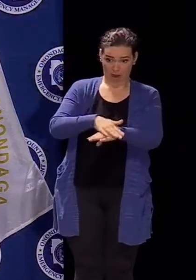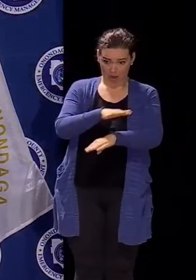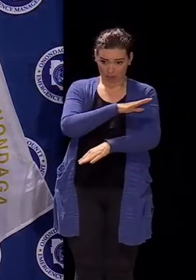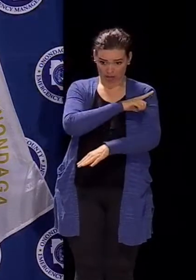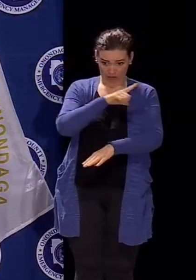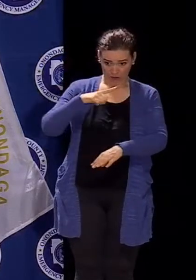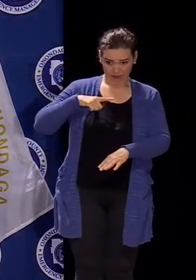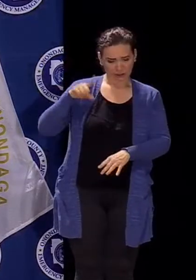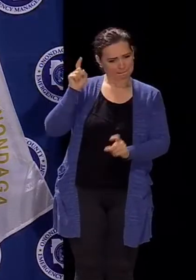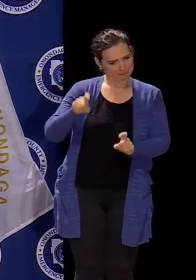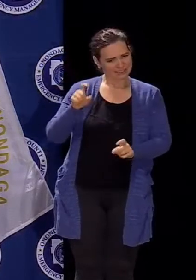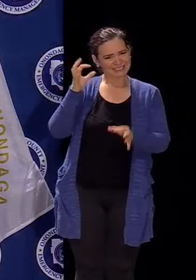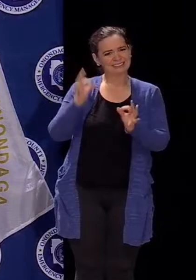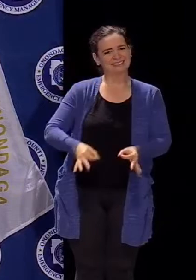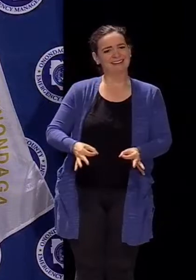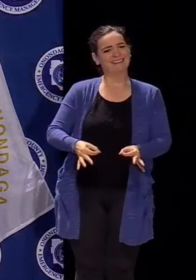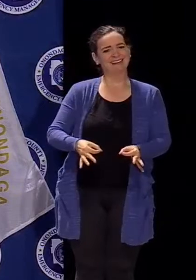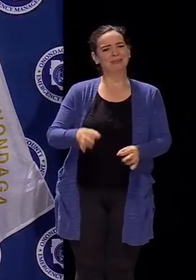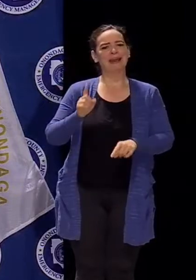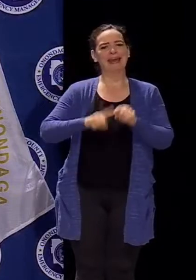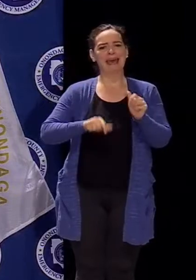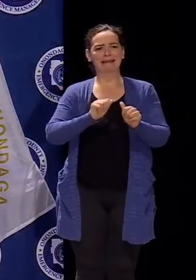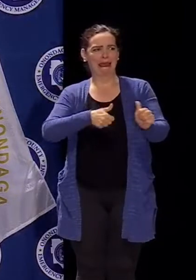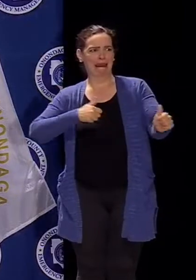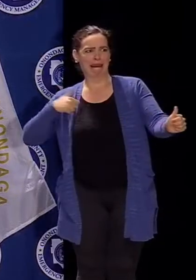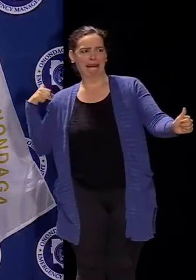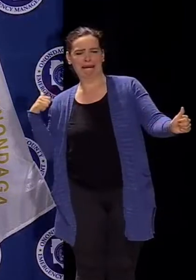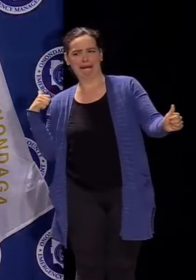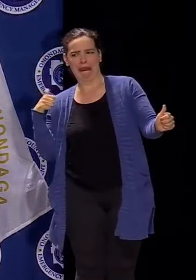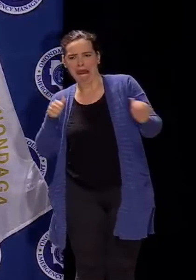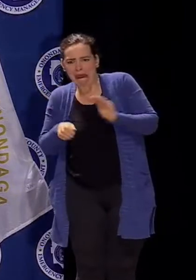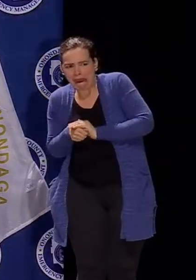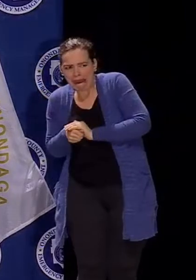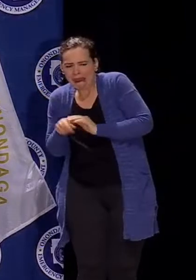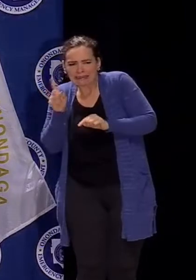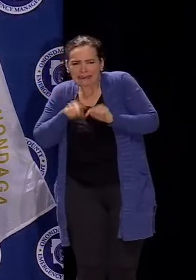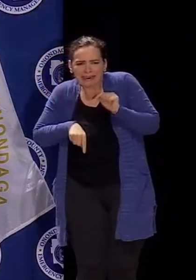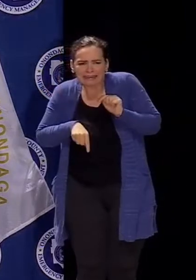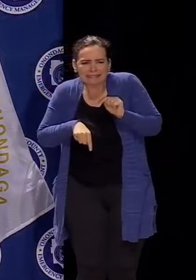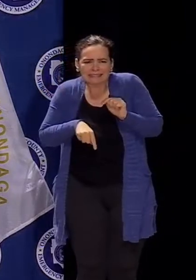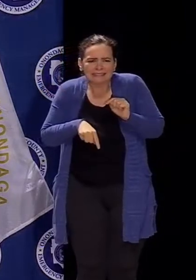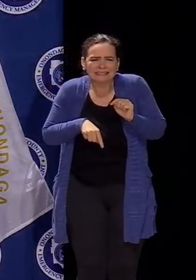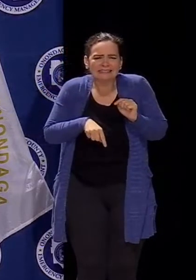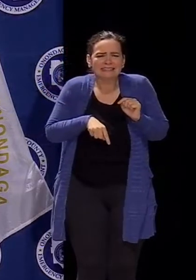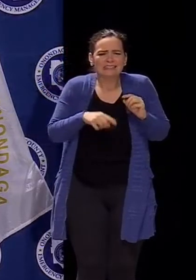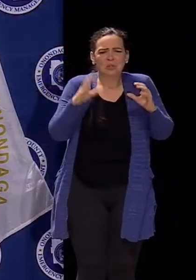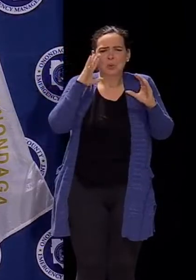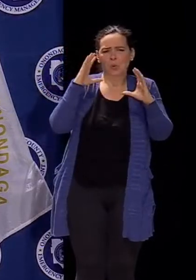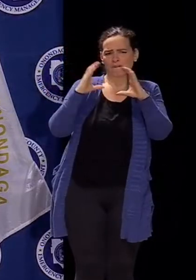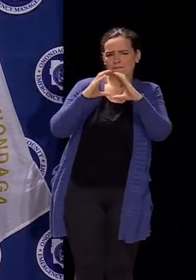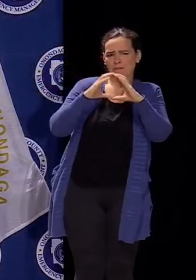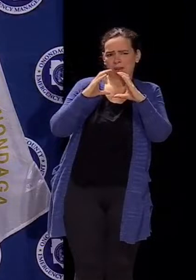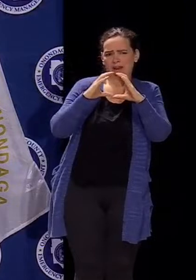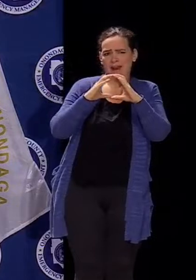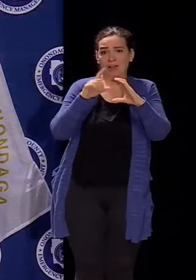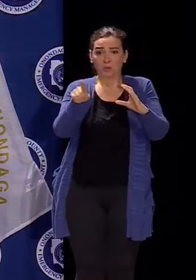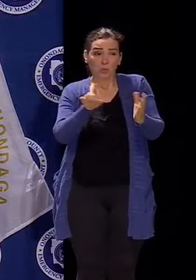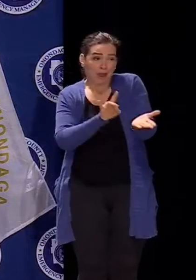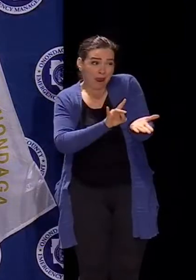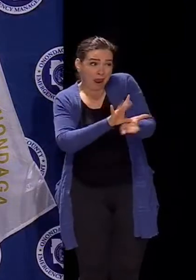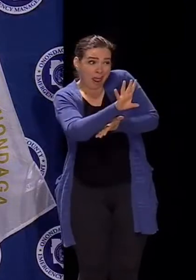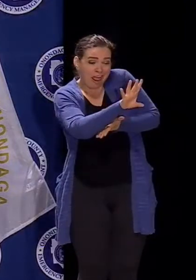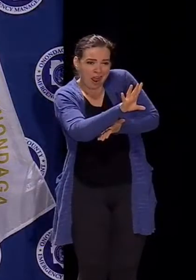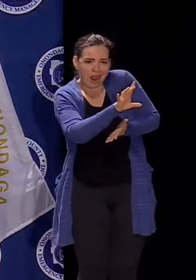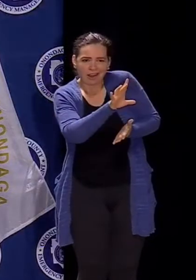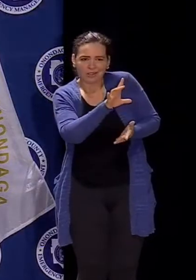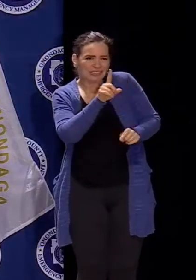pandemic, and that's what some people were advocating for. So there's no punting in pandemics. If you're an elected official, you need to